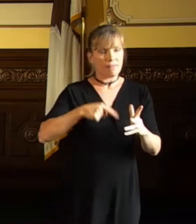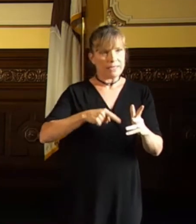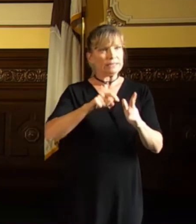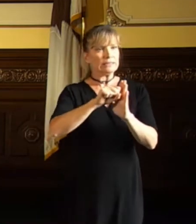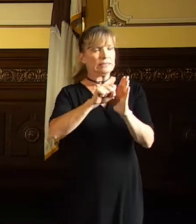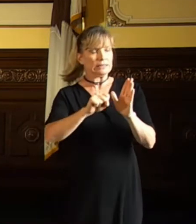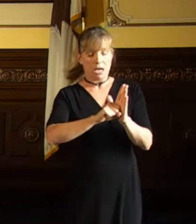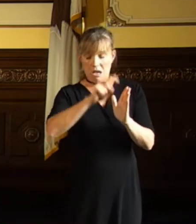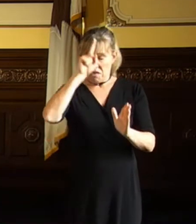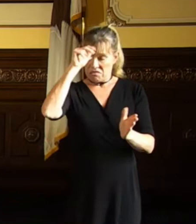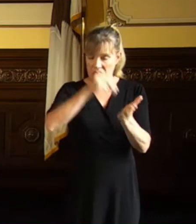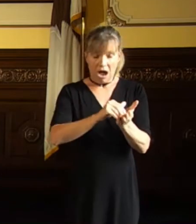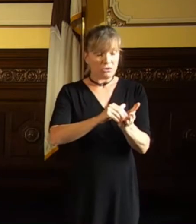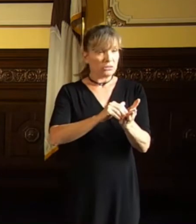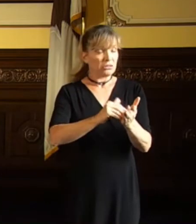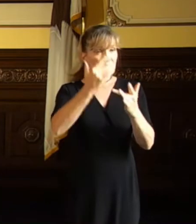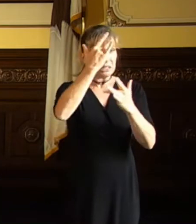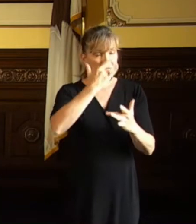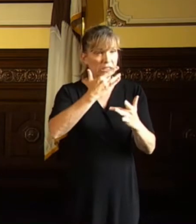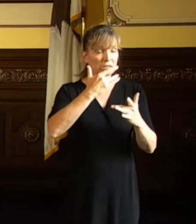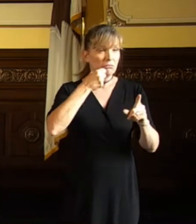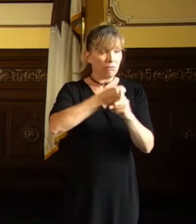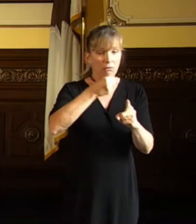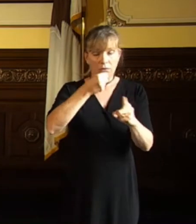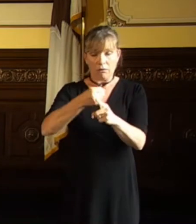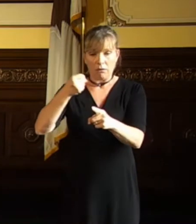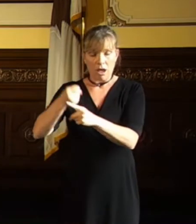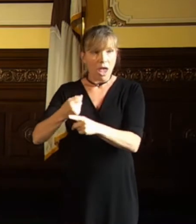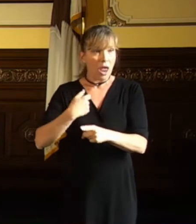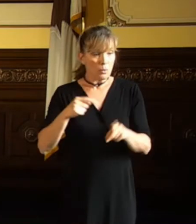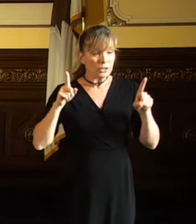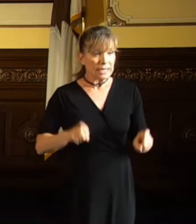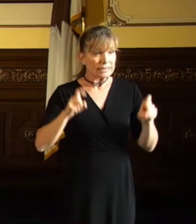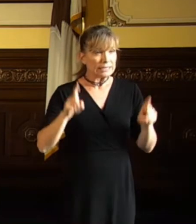ours thousands of cases, and when you're testing as much as we are,